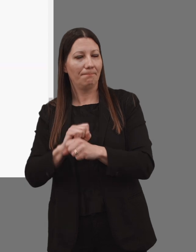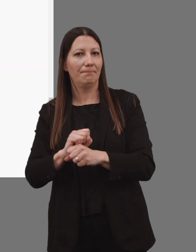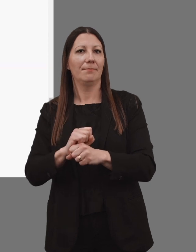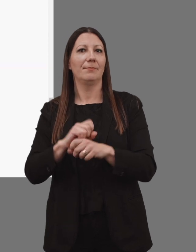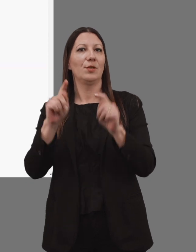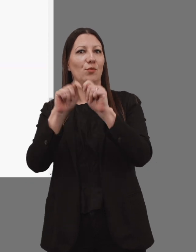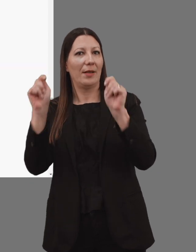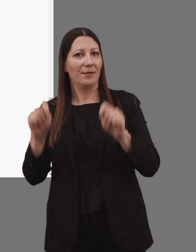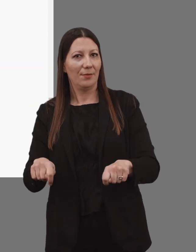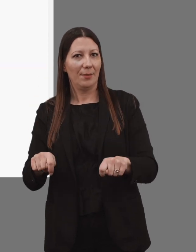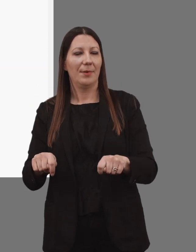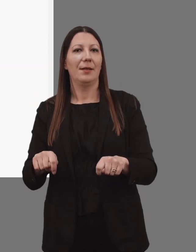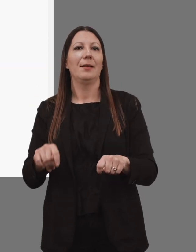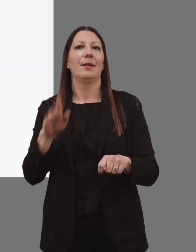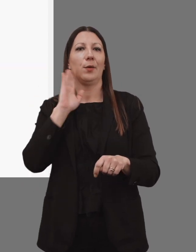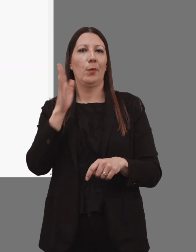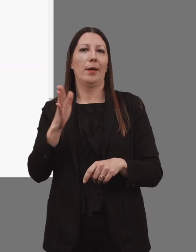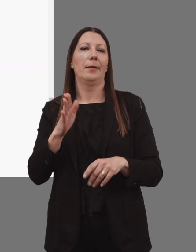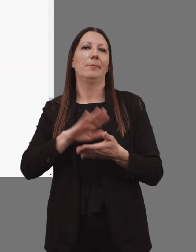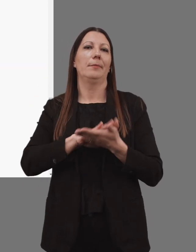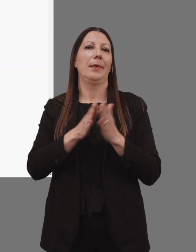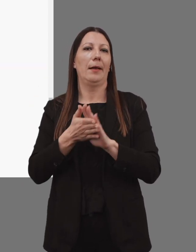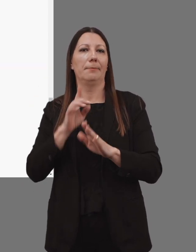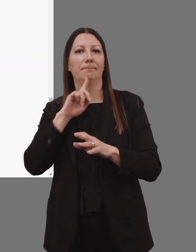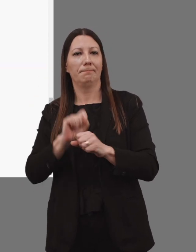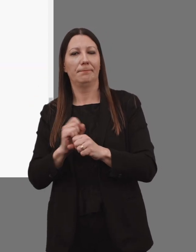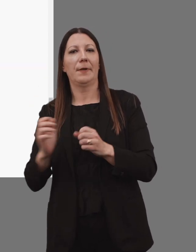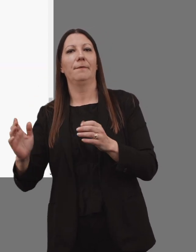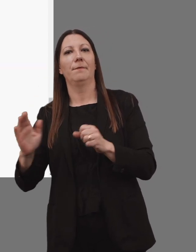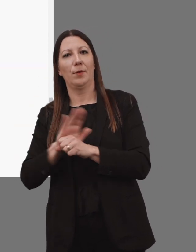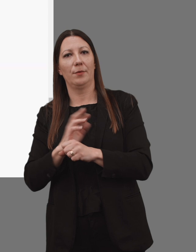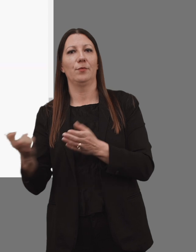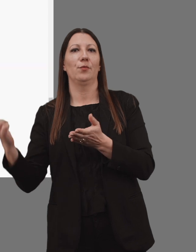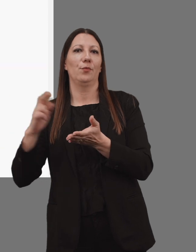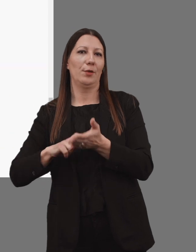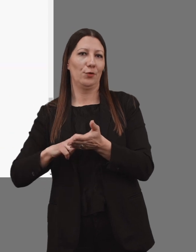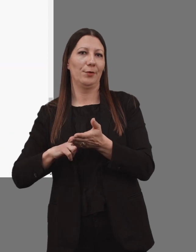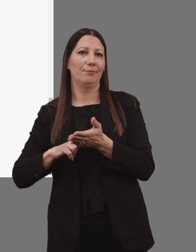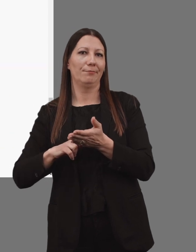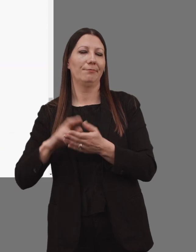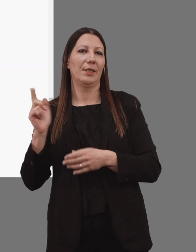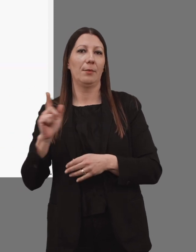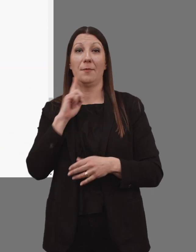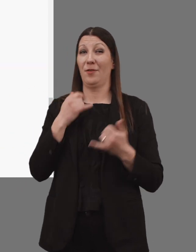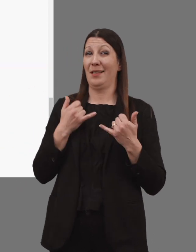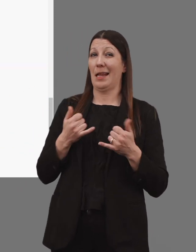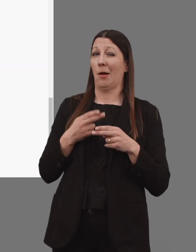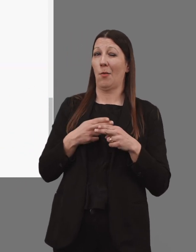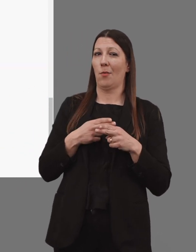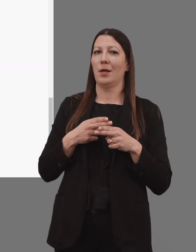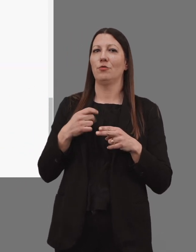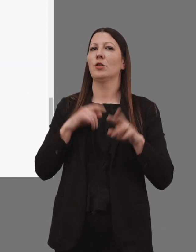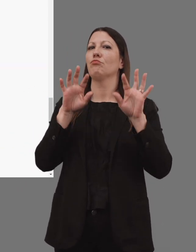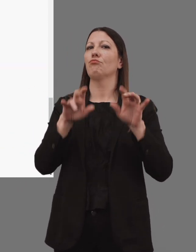requirements, then we move you from that provisional status to a full admission. So right now, you're just putting in the